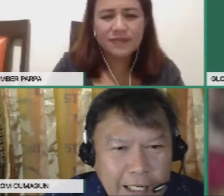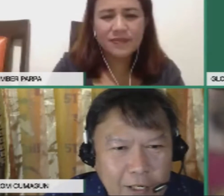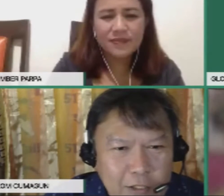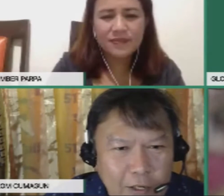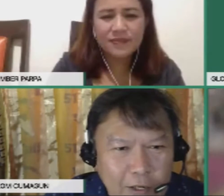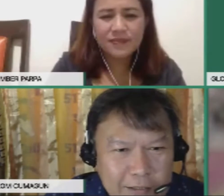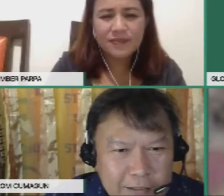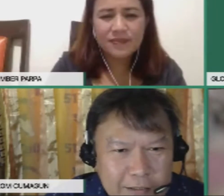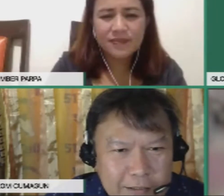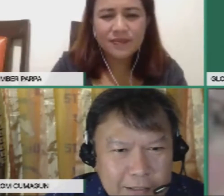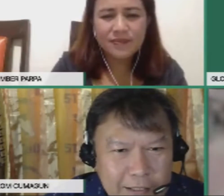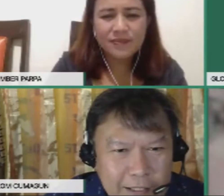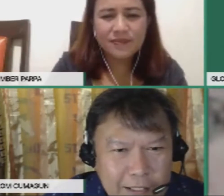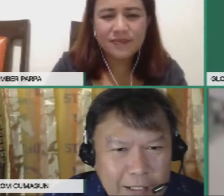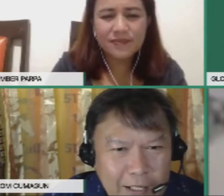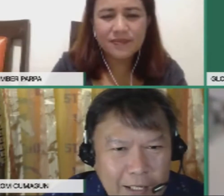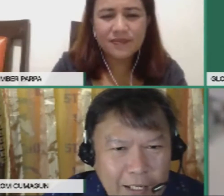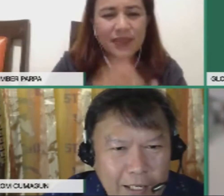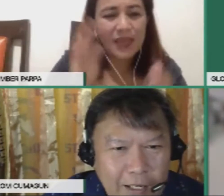Hello, Glo.